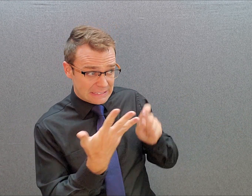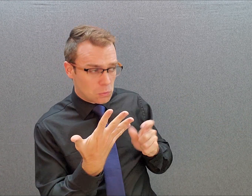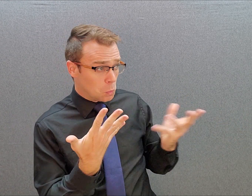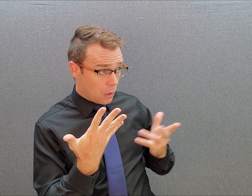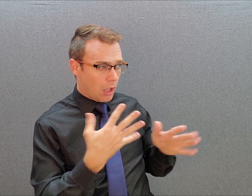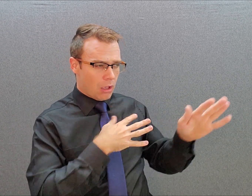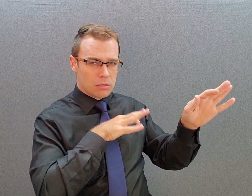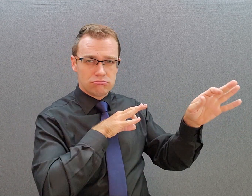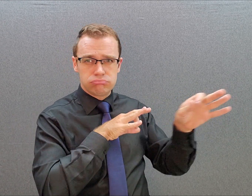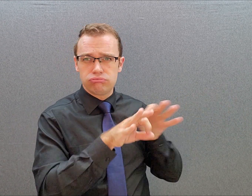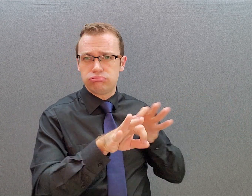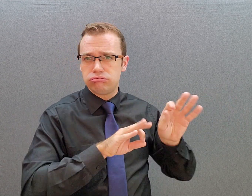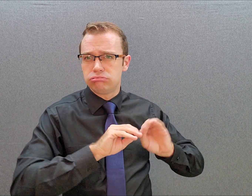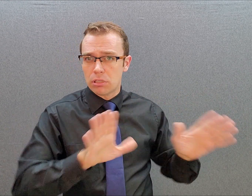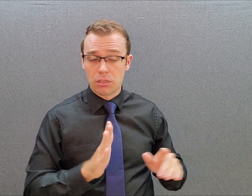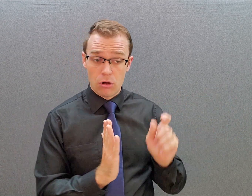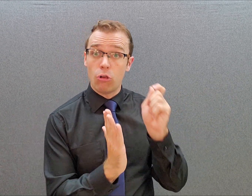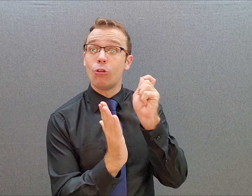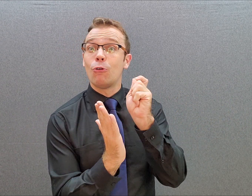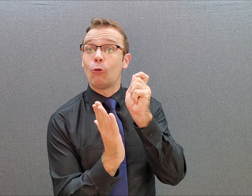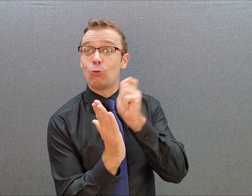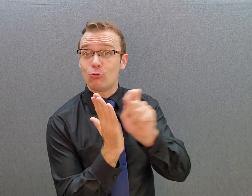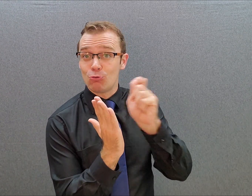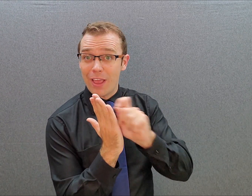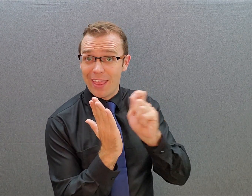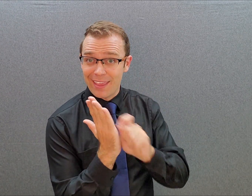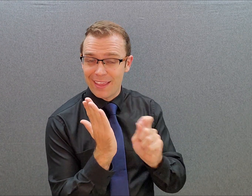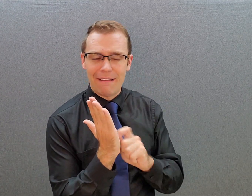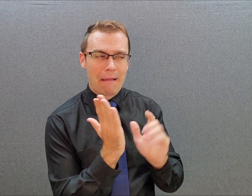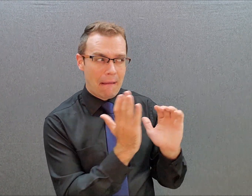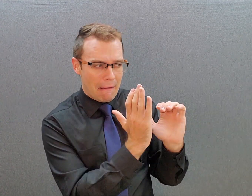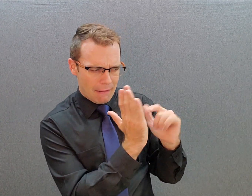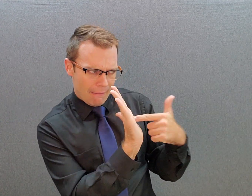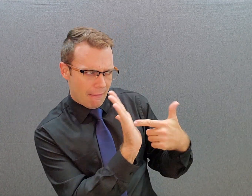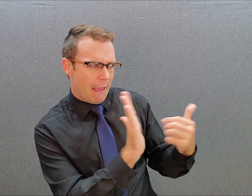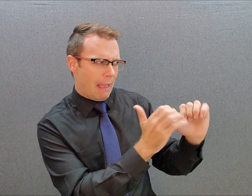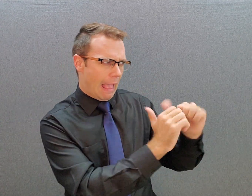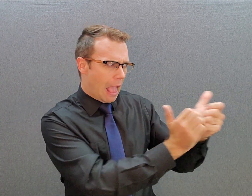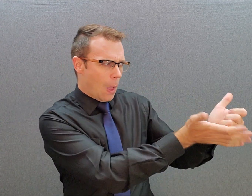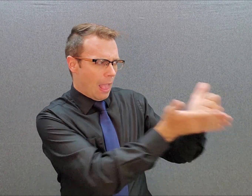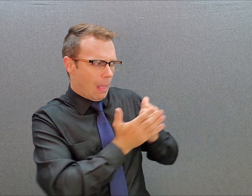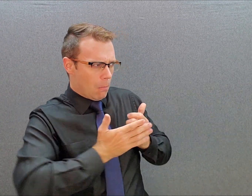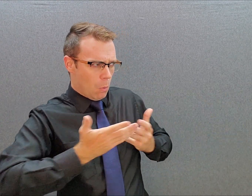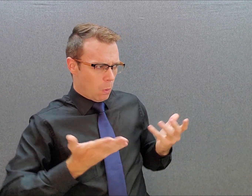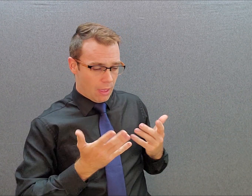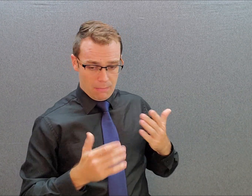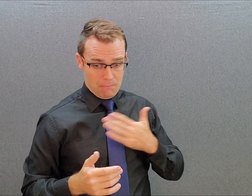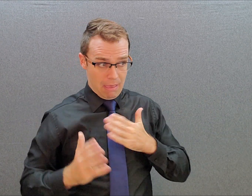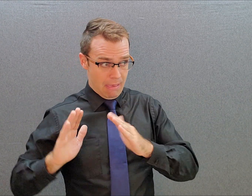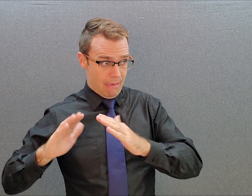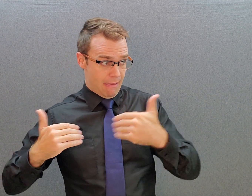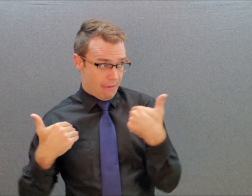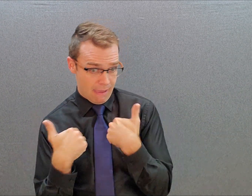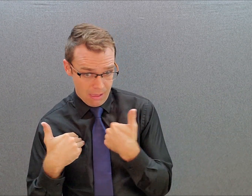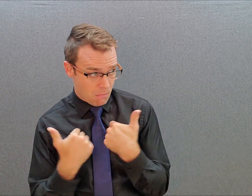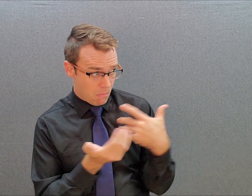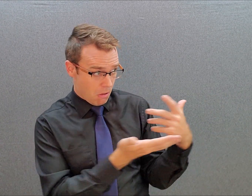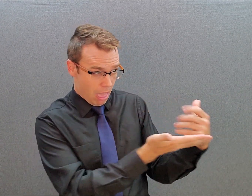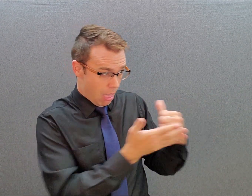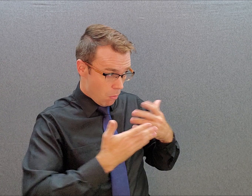need. Give them written instructions on how best to assist you and your animals. Label